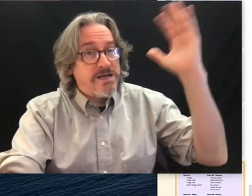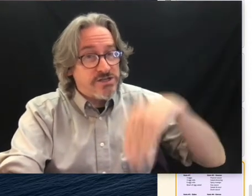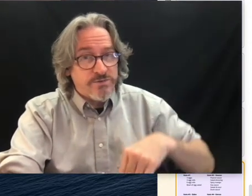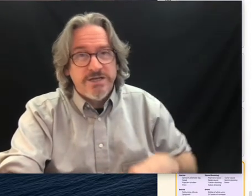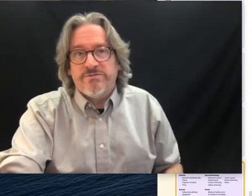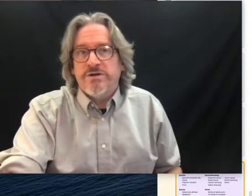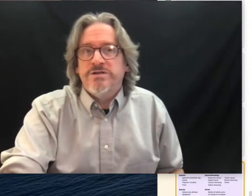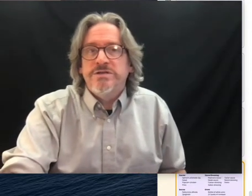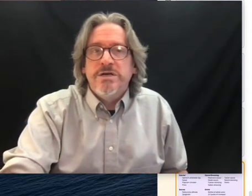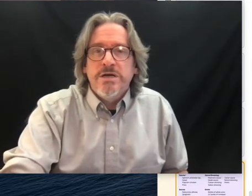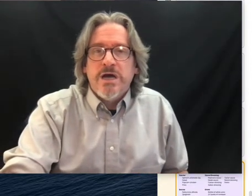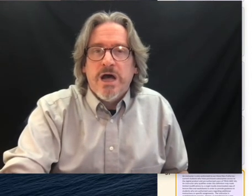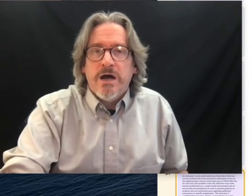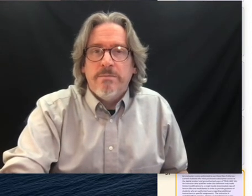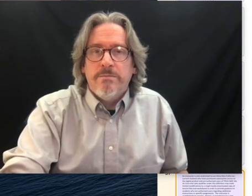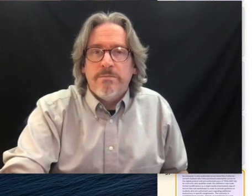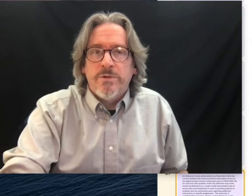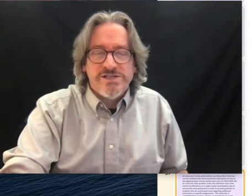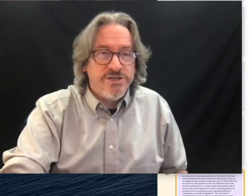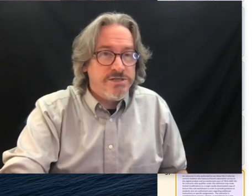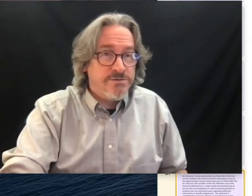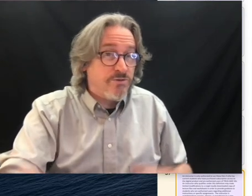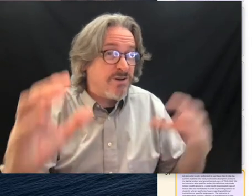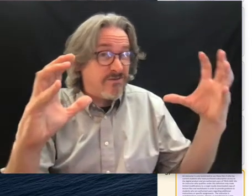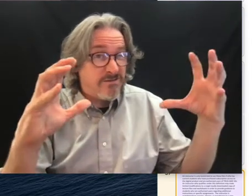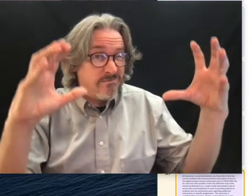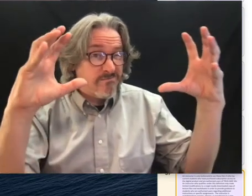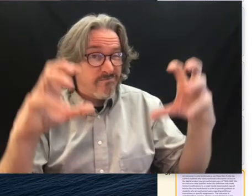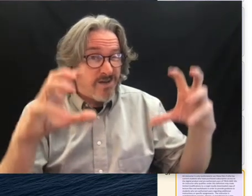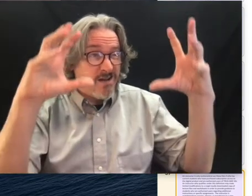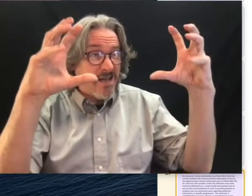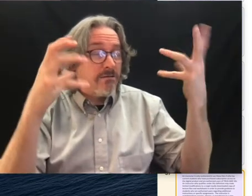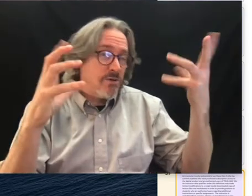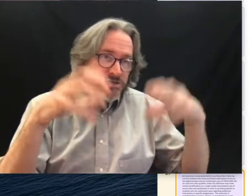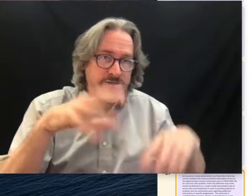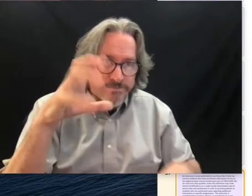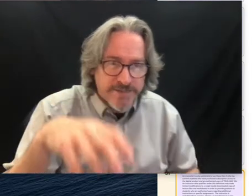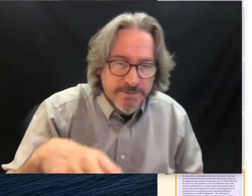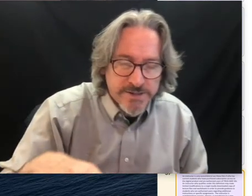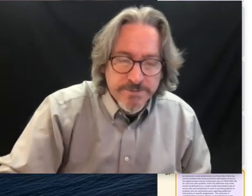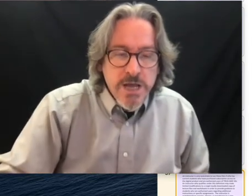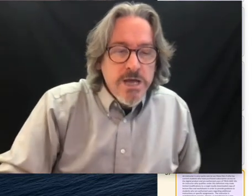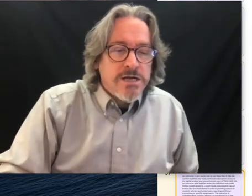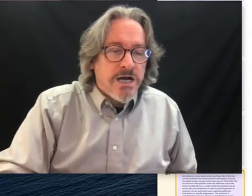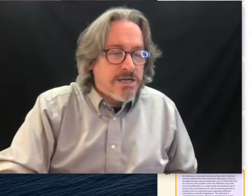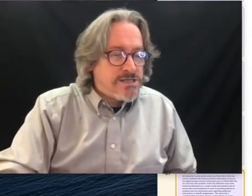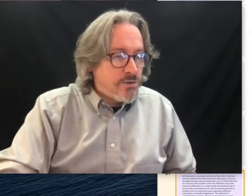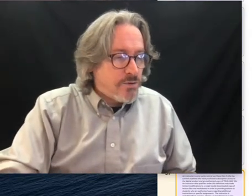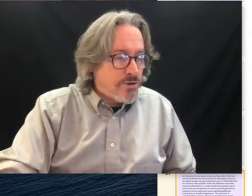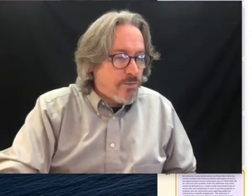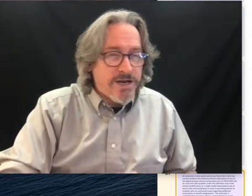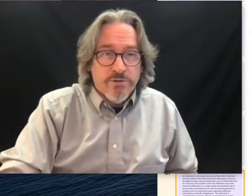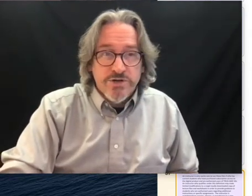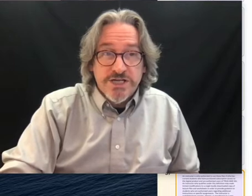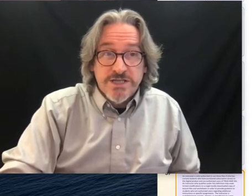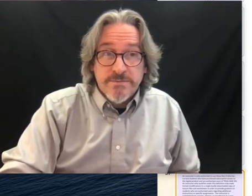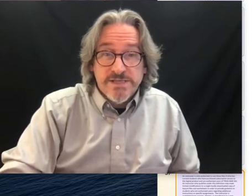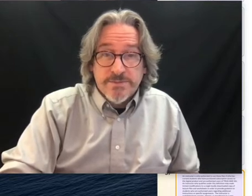2 has 3 different questions, or 3 different questions, segments. So you'll